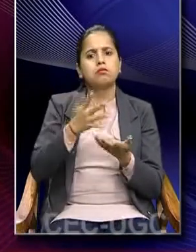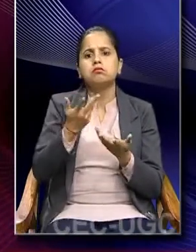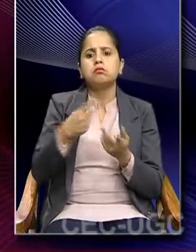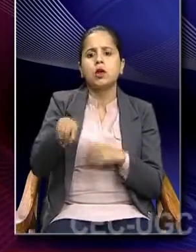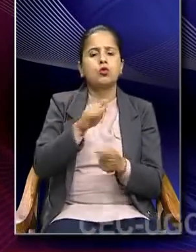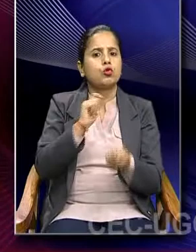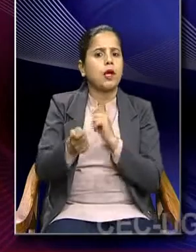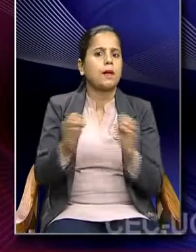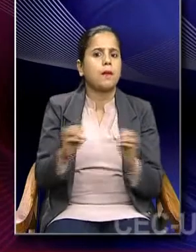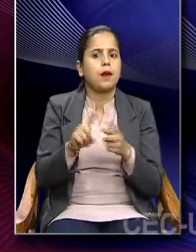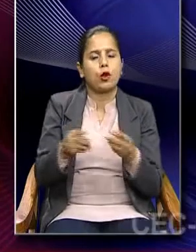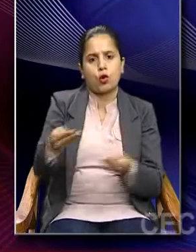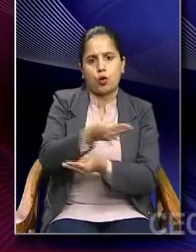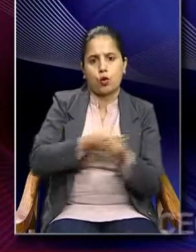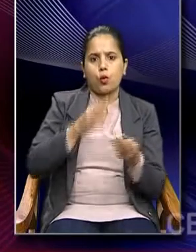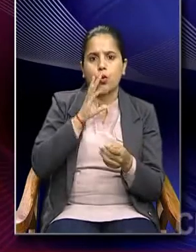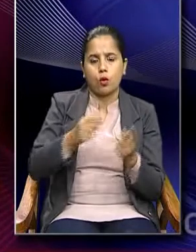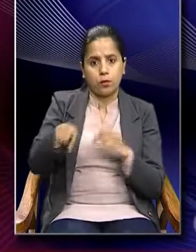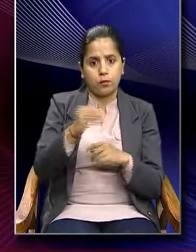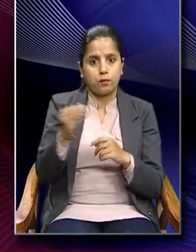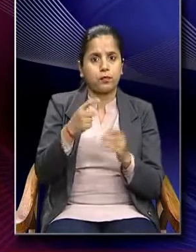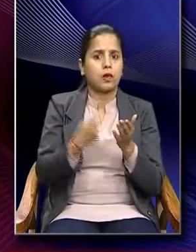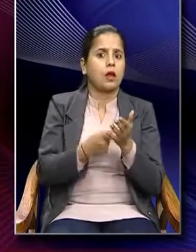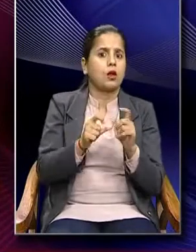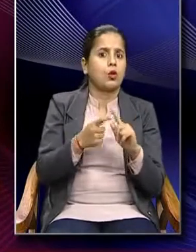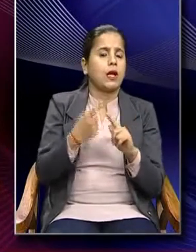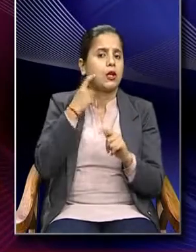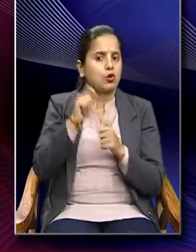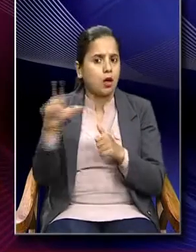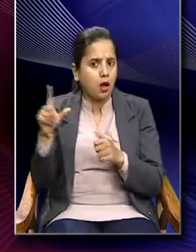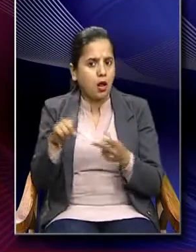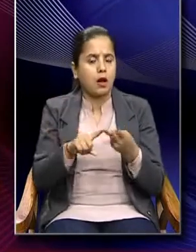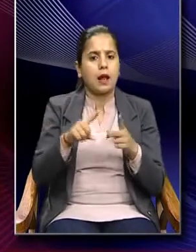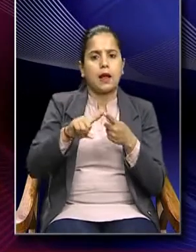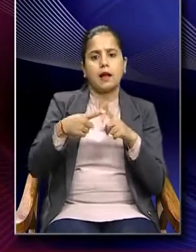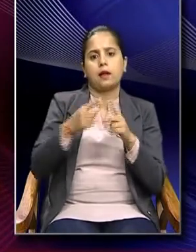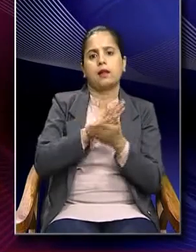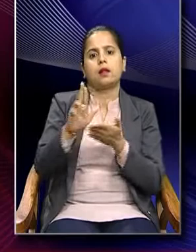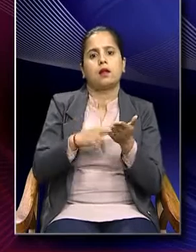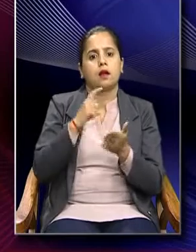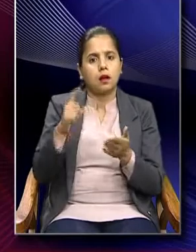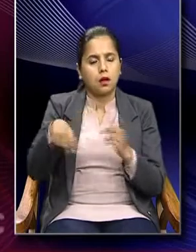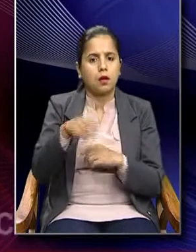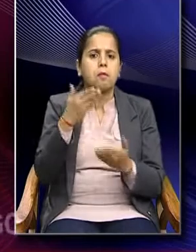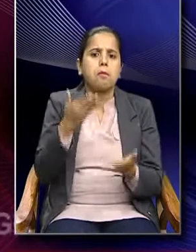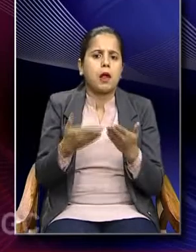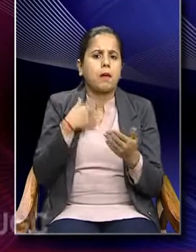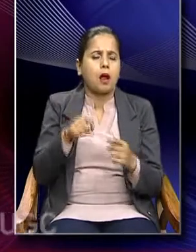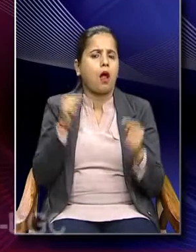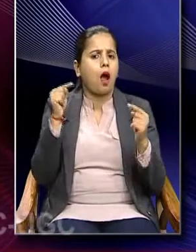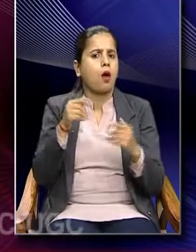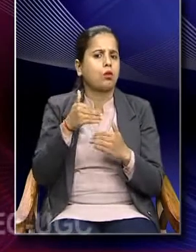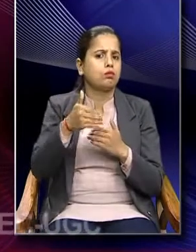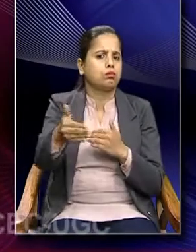by non-economic forces such as racial, ethnic, and gender bias. So here we may argue this thing